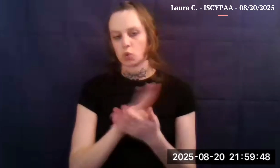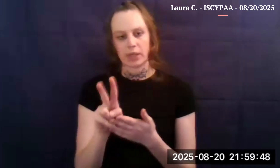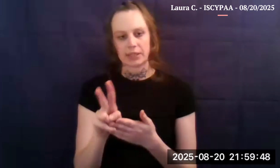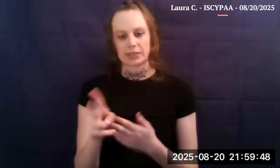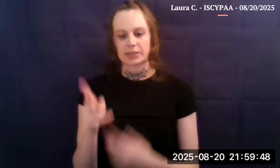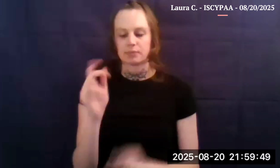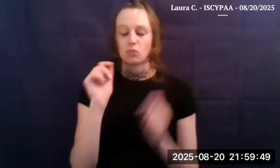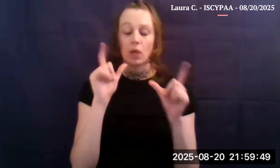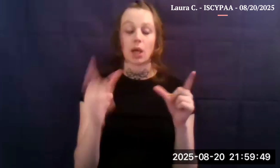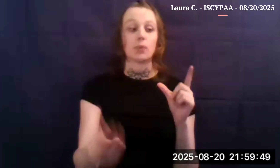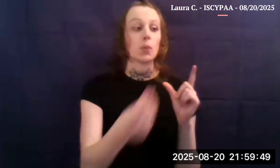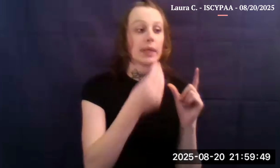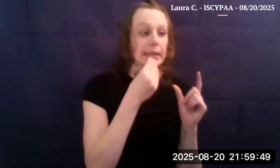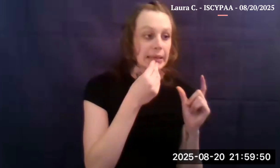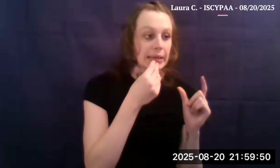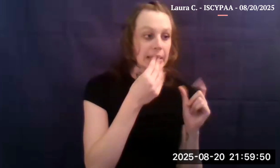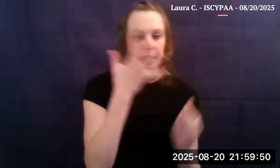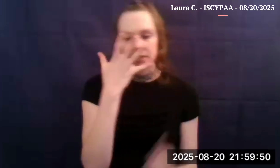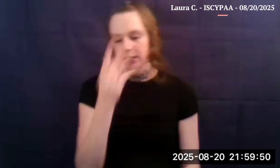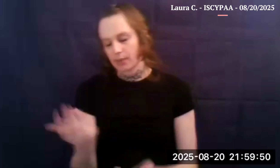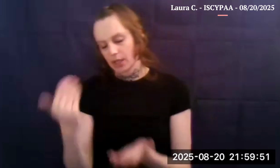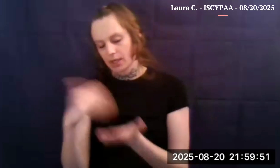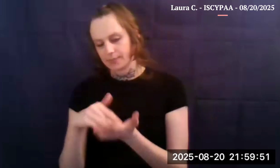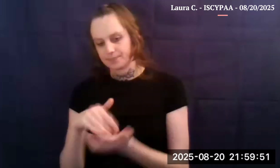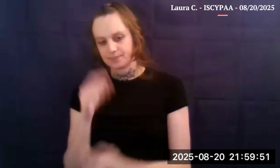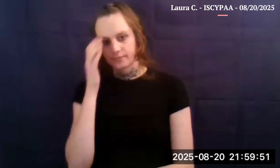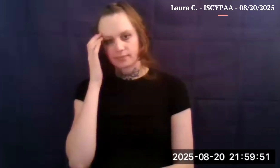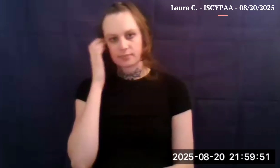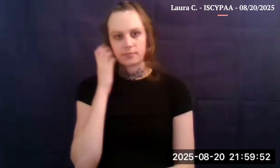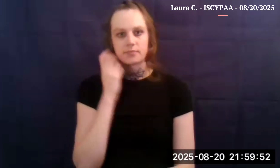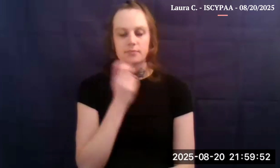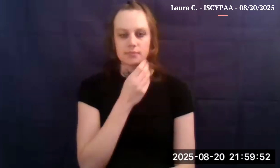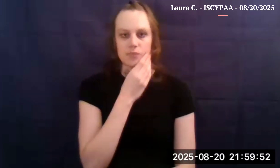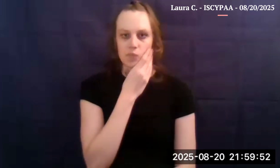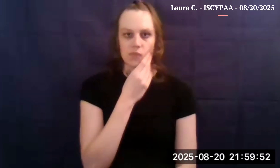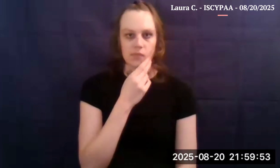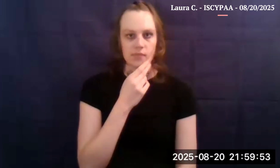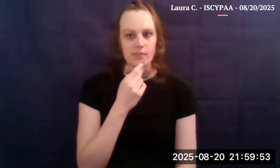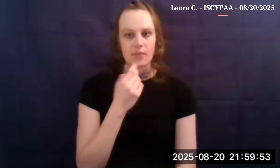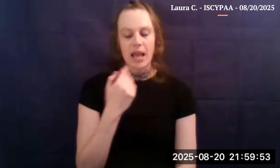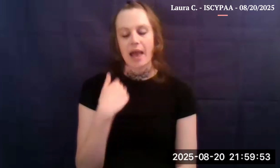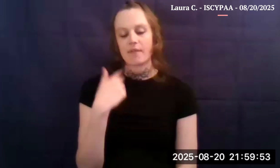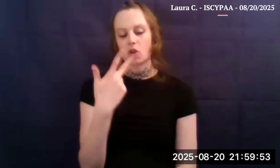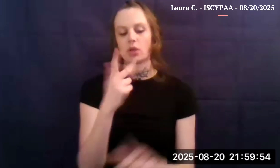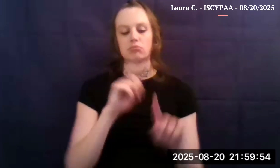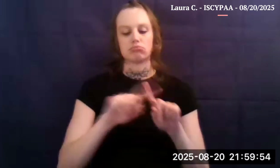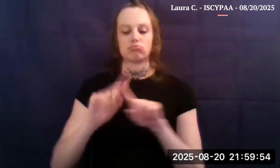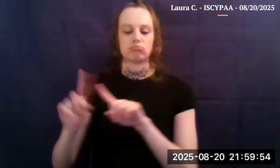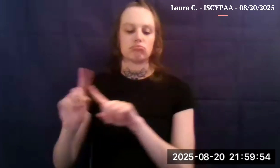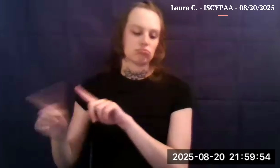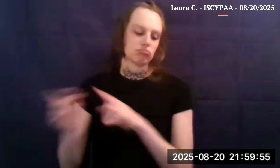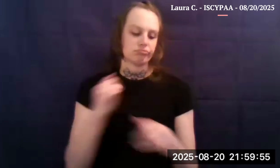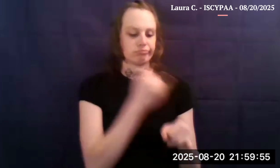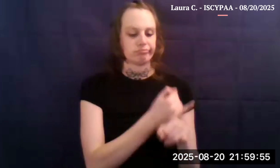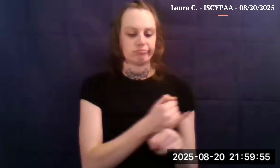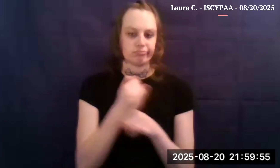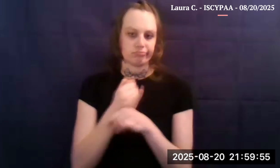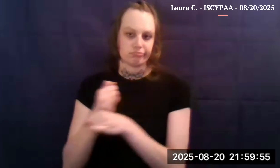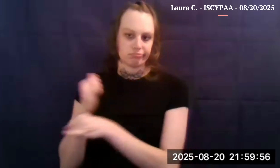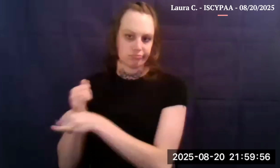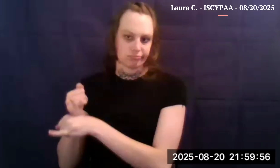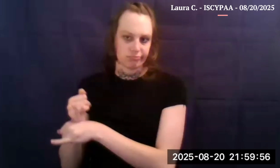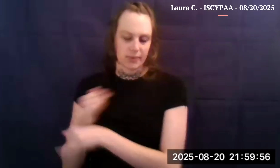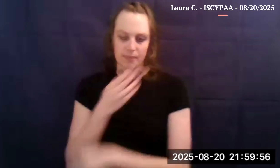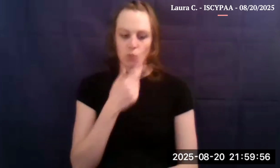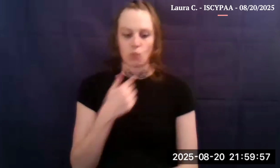to eat, went back to sleep again. The COs told me, they're like, well, we have 3 different facilities we're looking at. We're just waiting for a